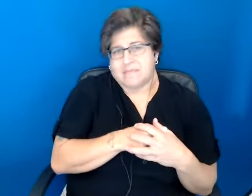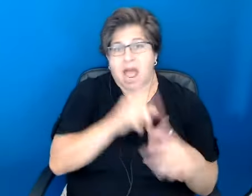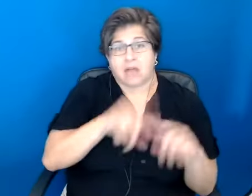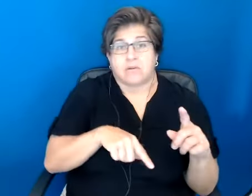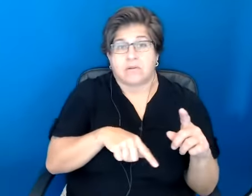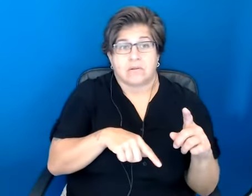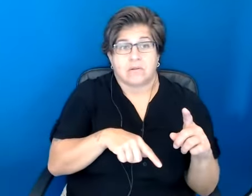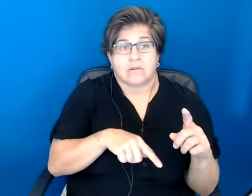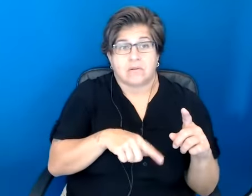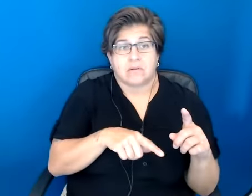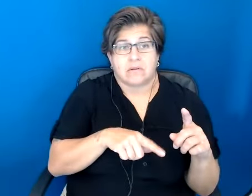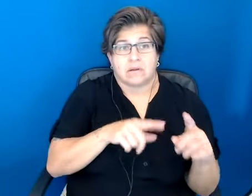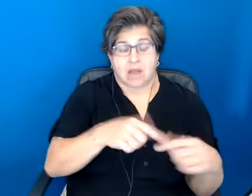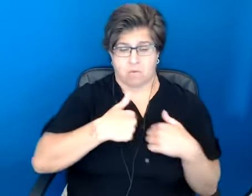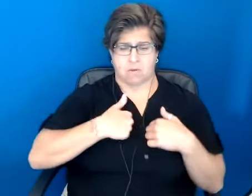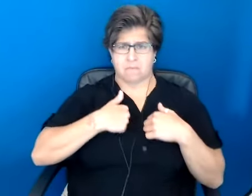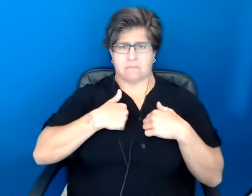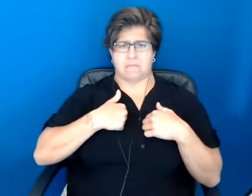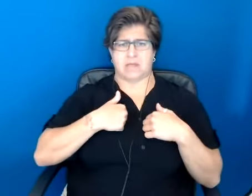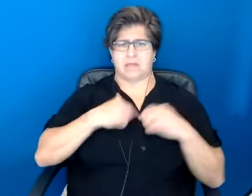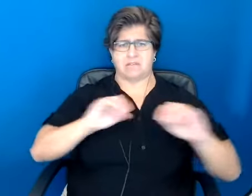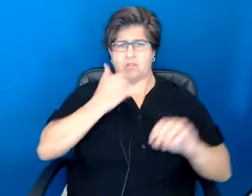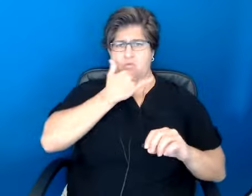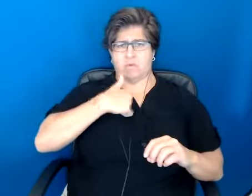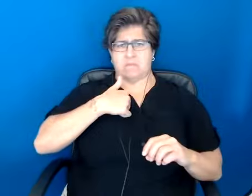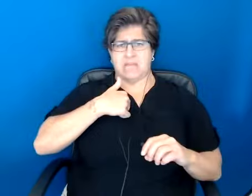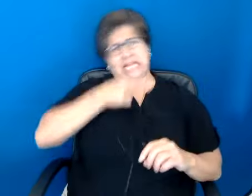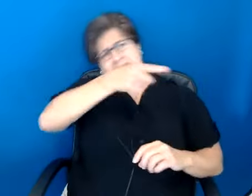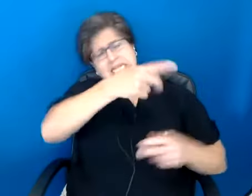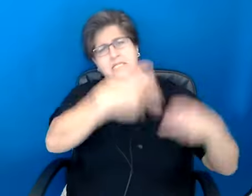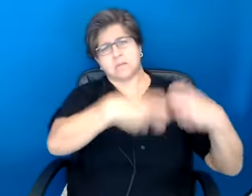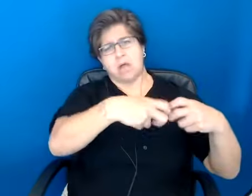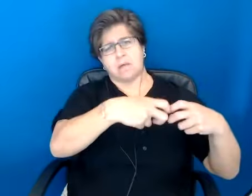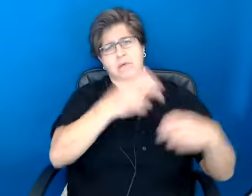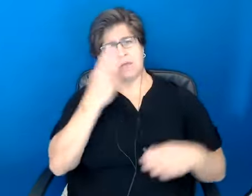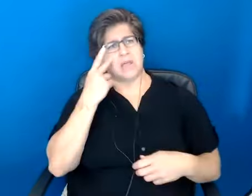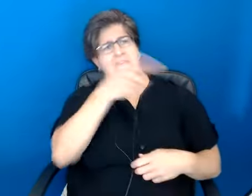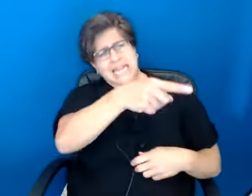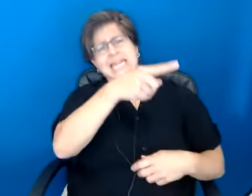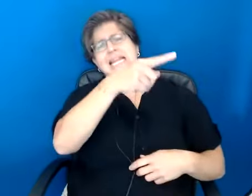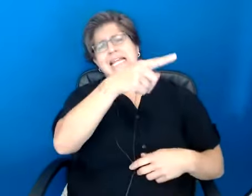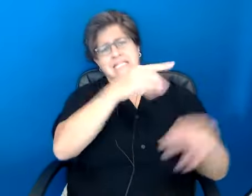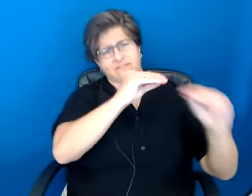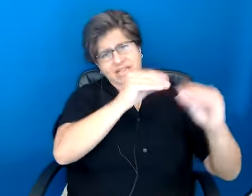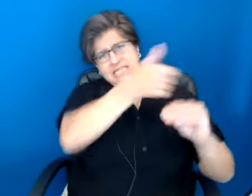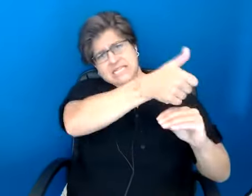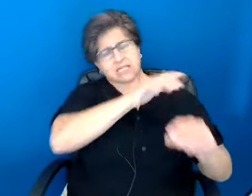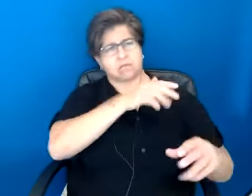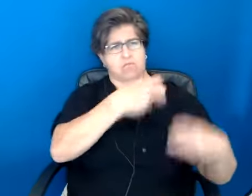tell you something, you're badly affected with his drinking, and there's somewhere for you. And I couldn't believe it. I went,